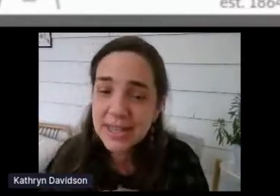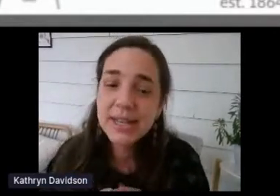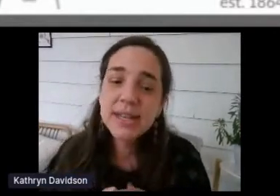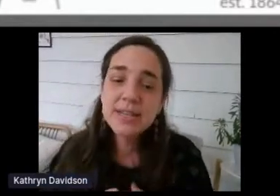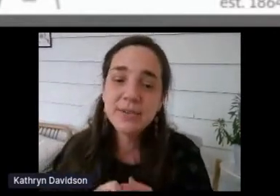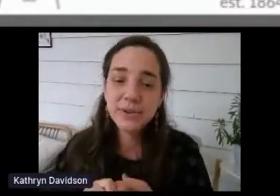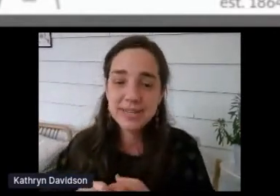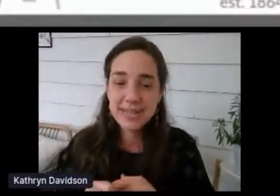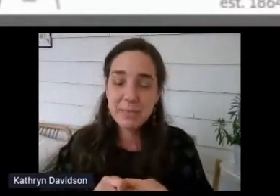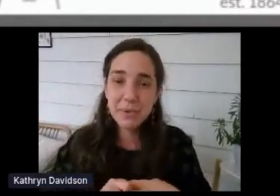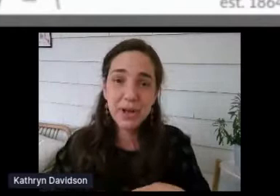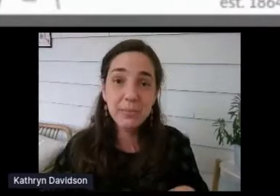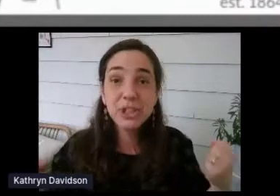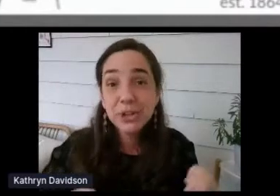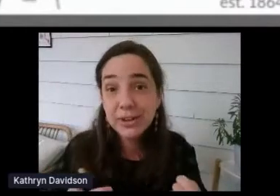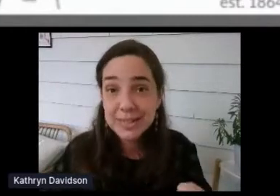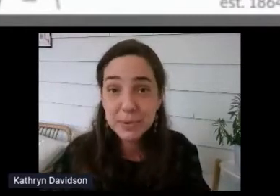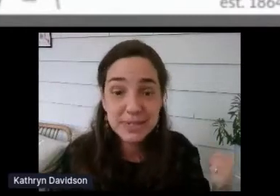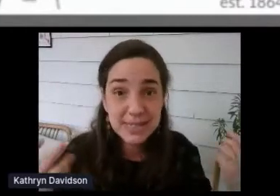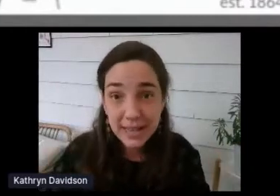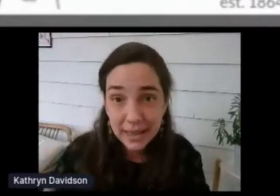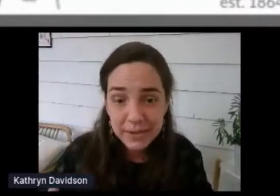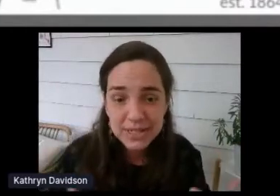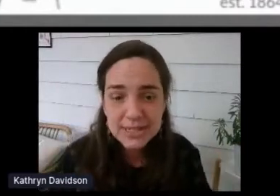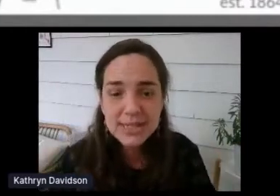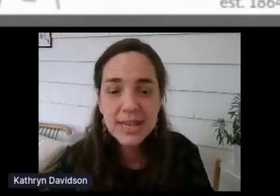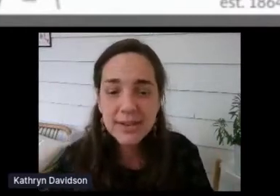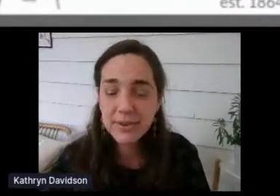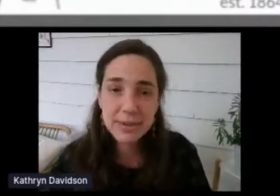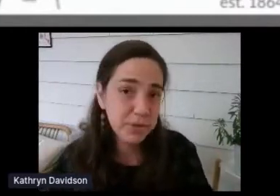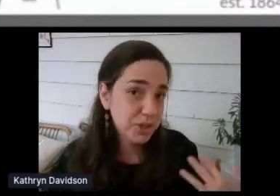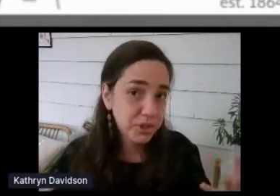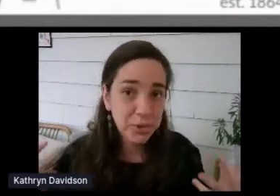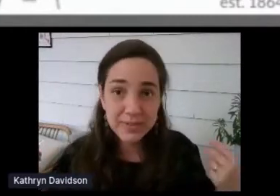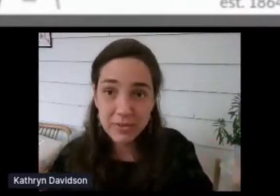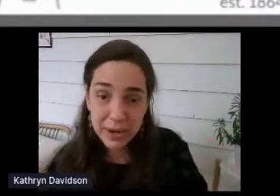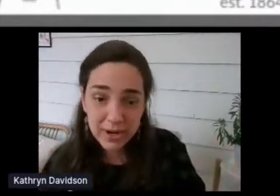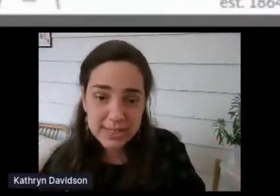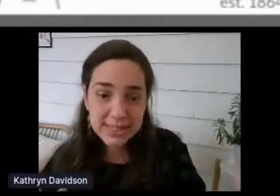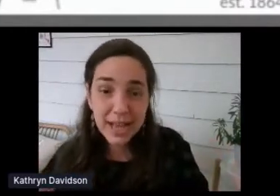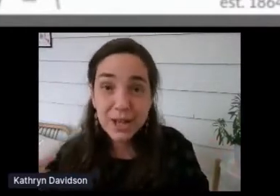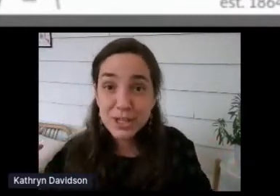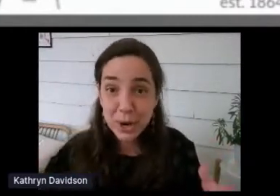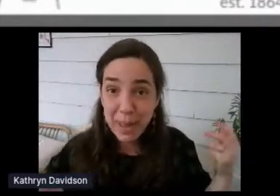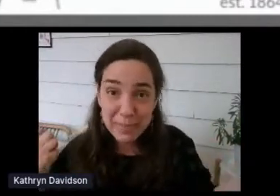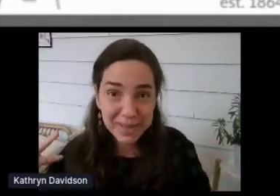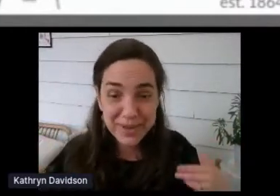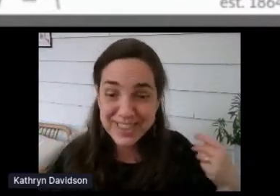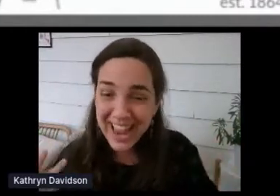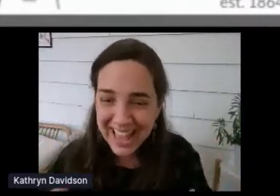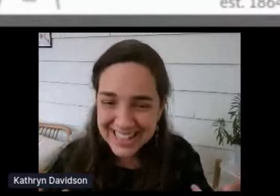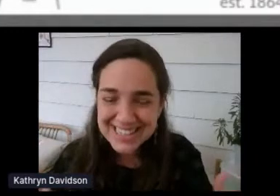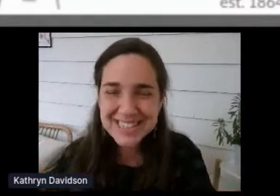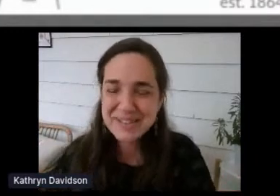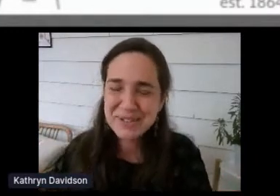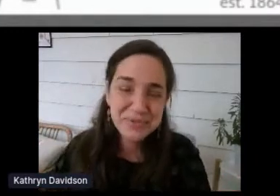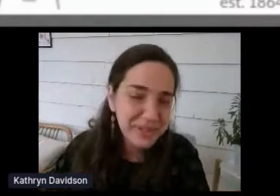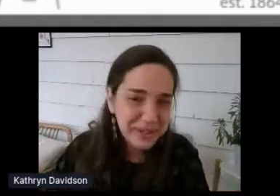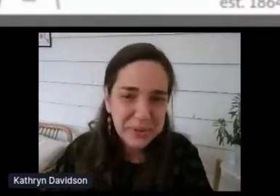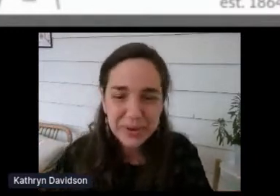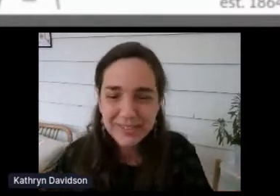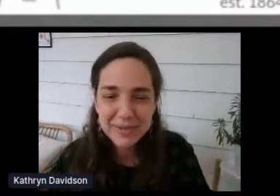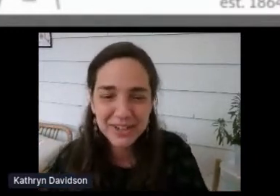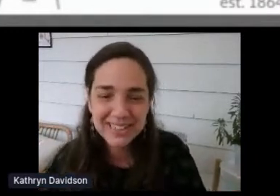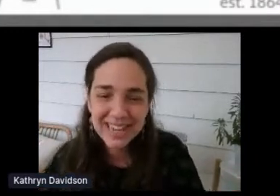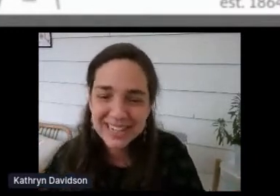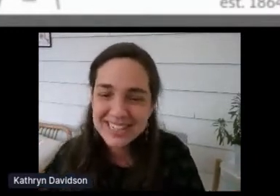languages. So for example, children exposed to sign languages, for example, children who have deaf parents, start babbling with their hands. This is really